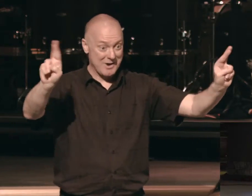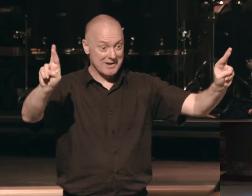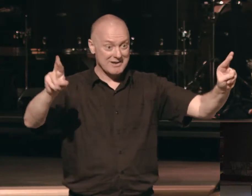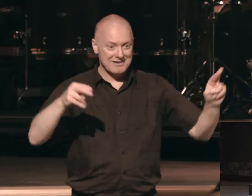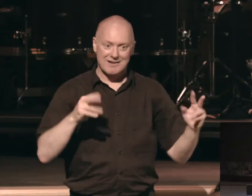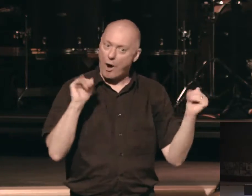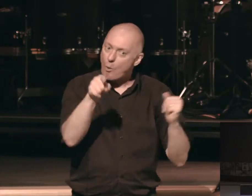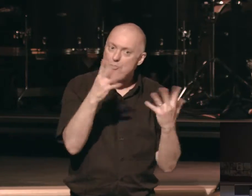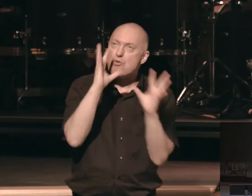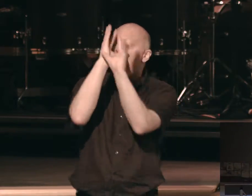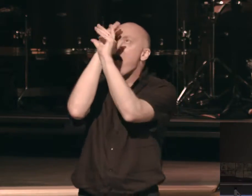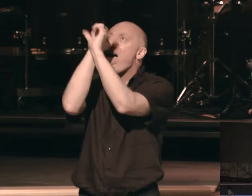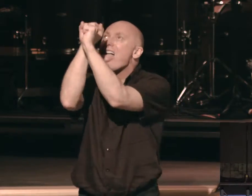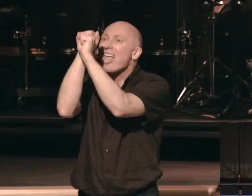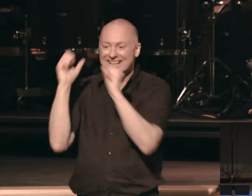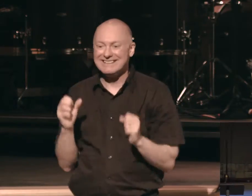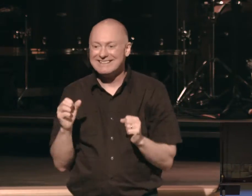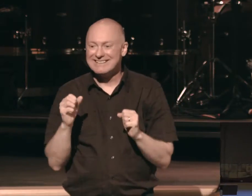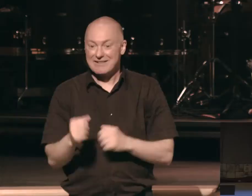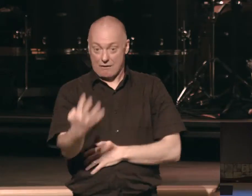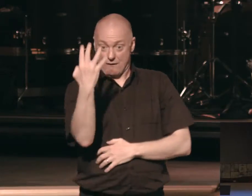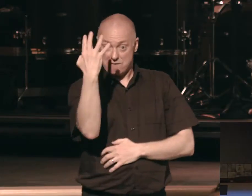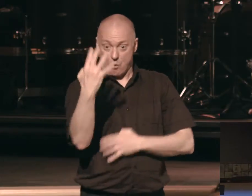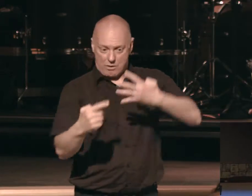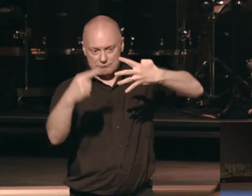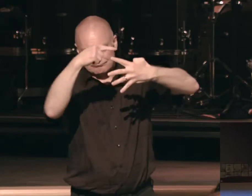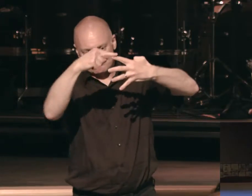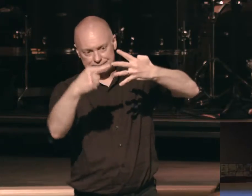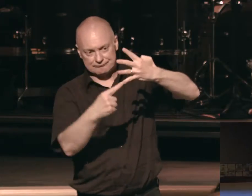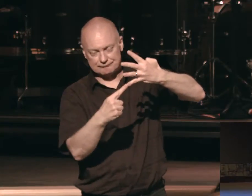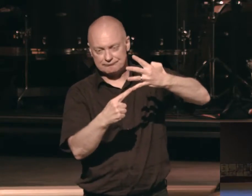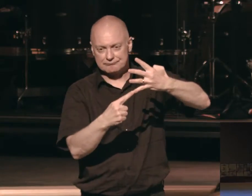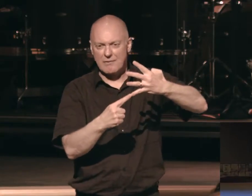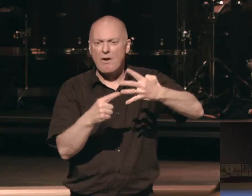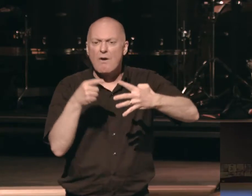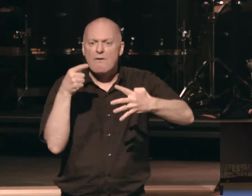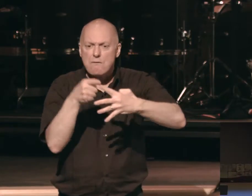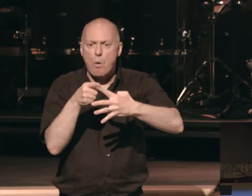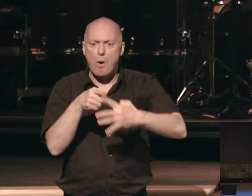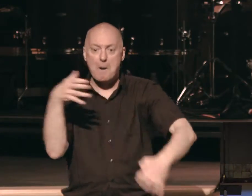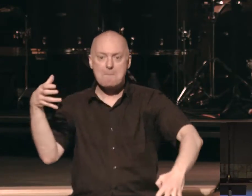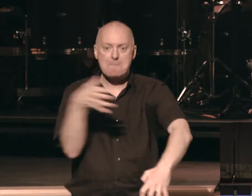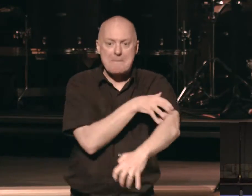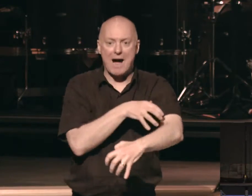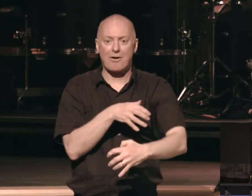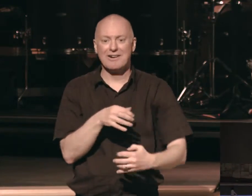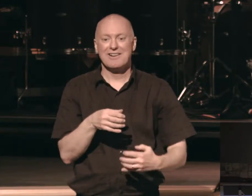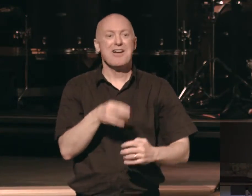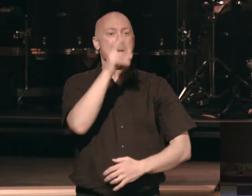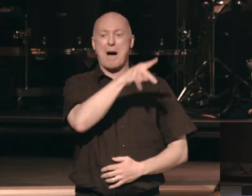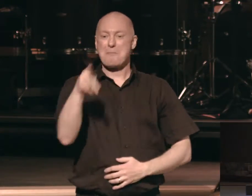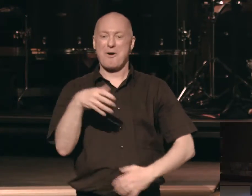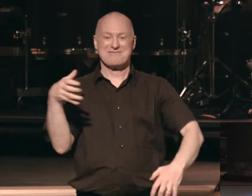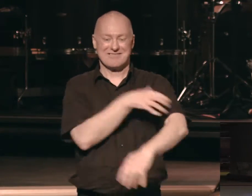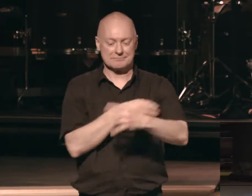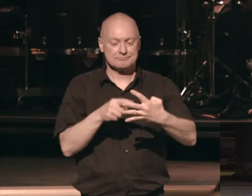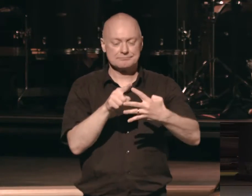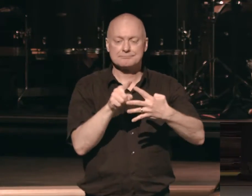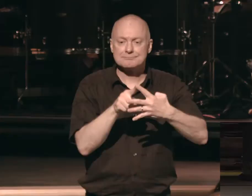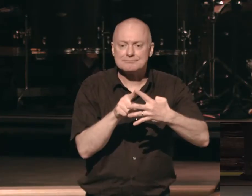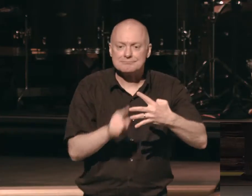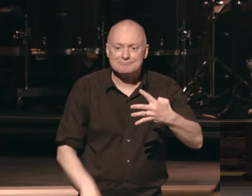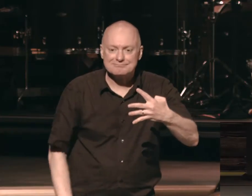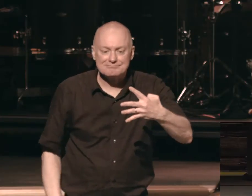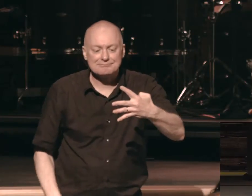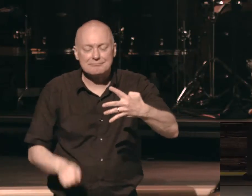today's text. Seeking to be captured by his power. Therefore, I have 4 points of power, or 4 power points. PowerPoint